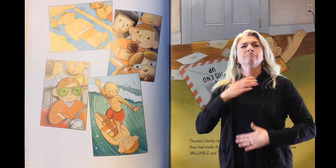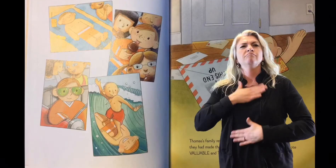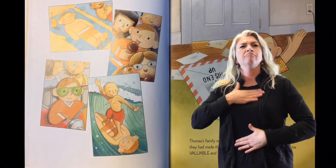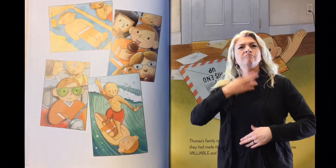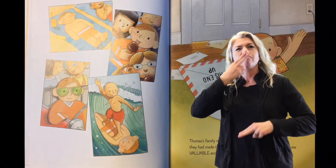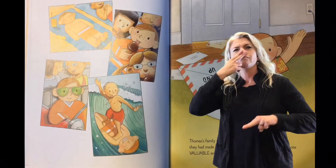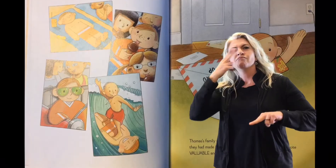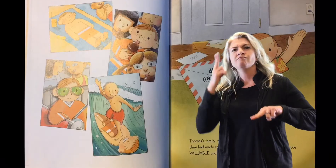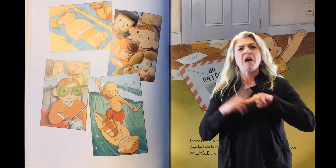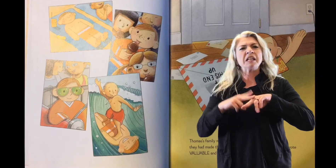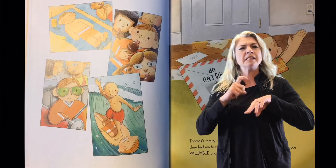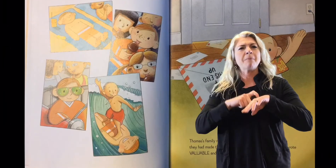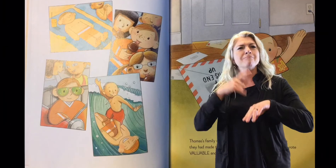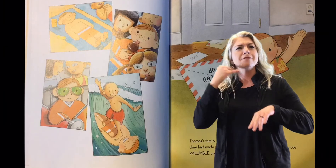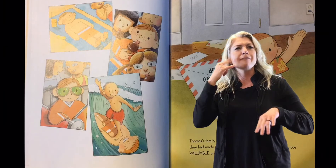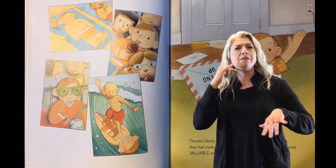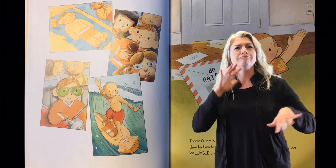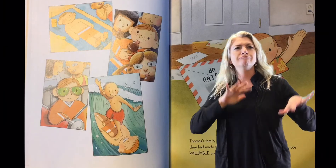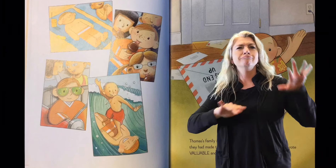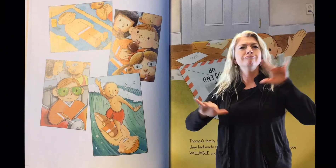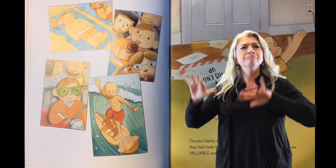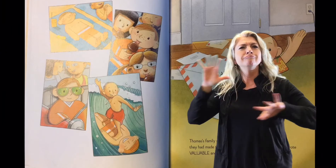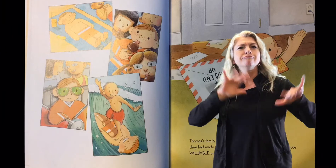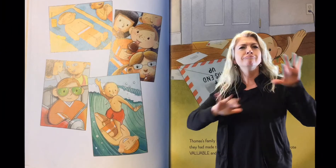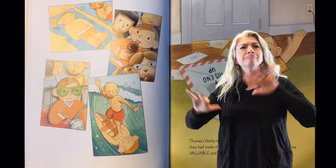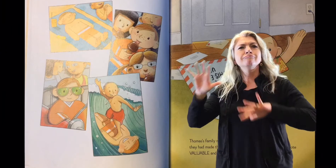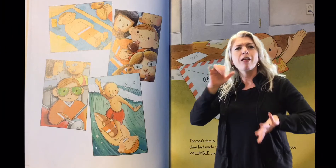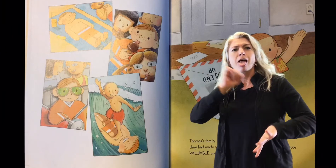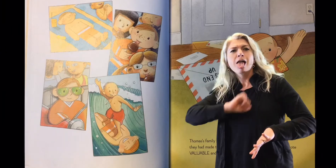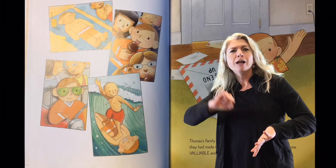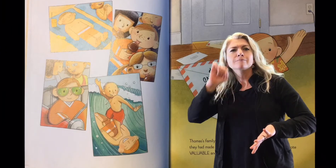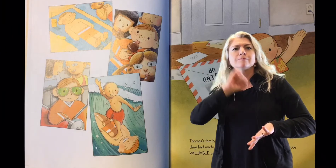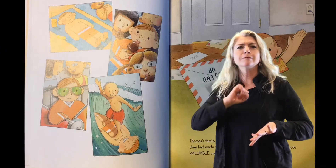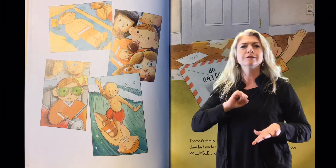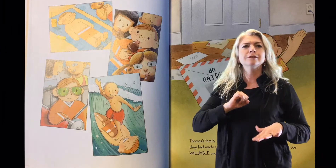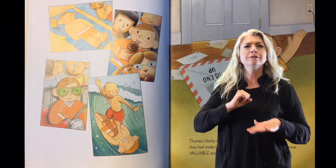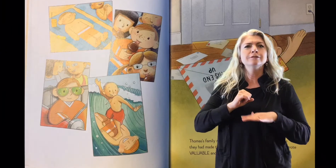Stanley had a fine time in California.